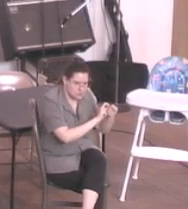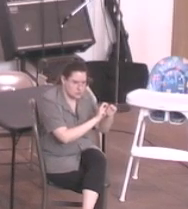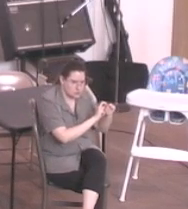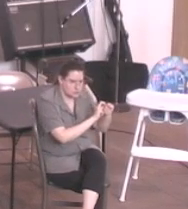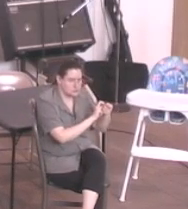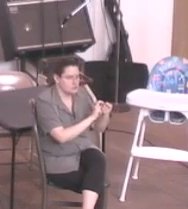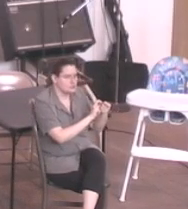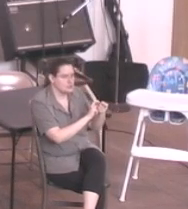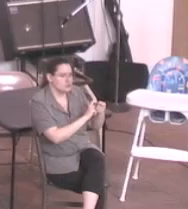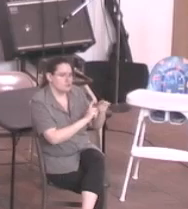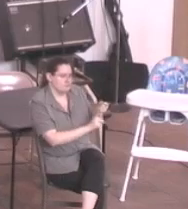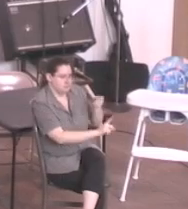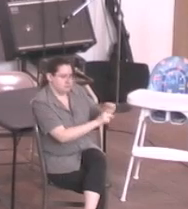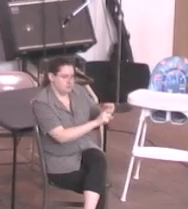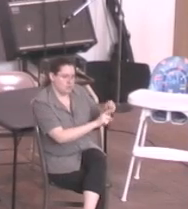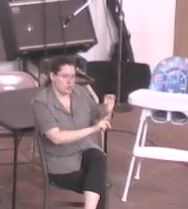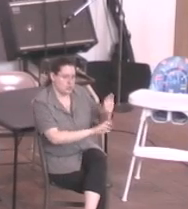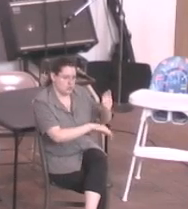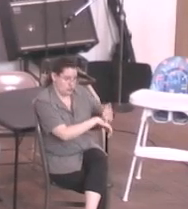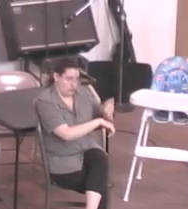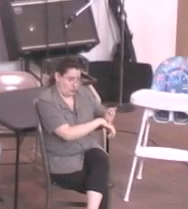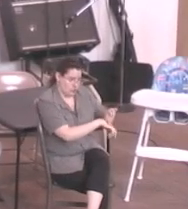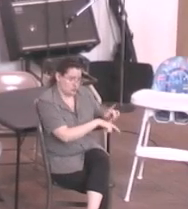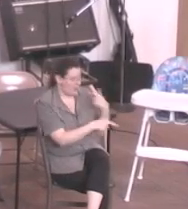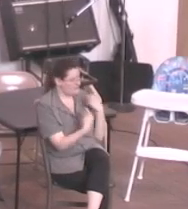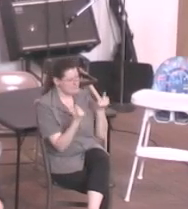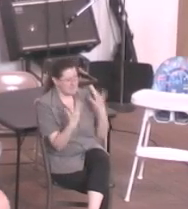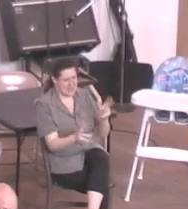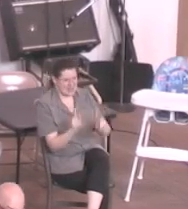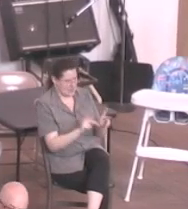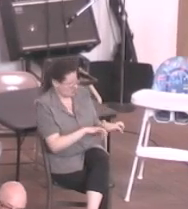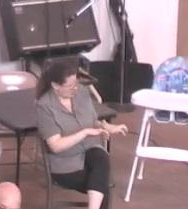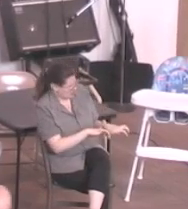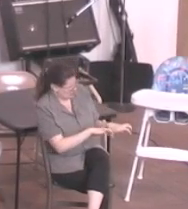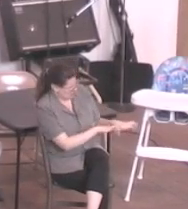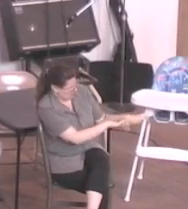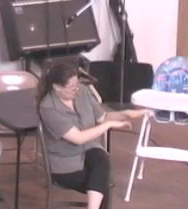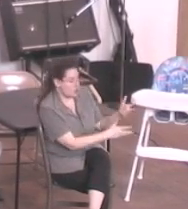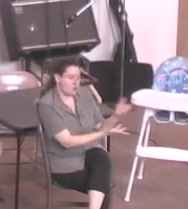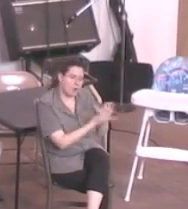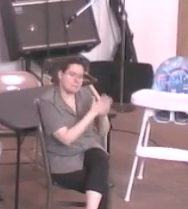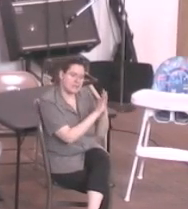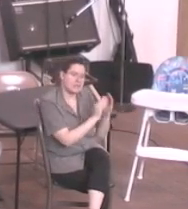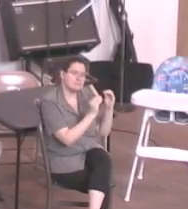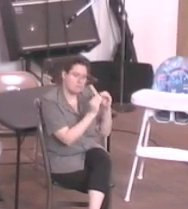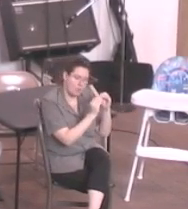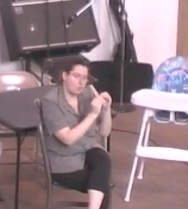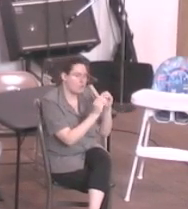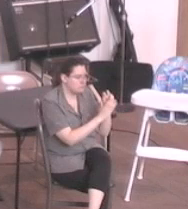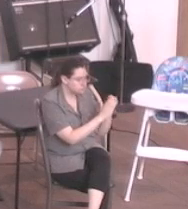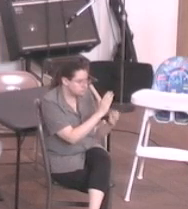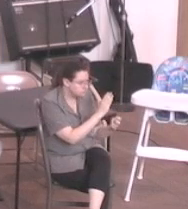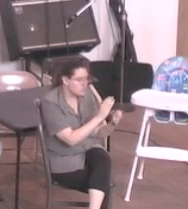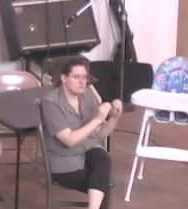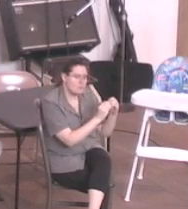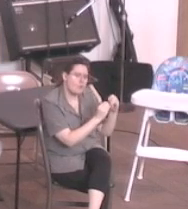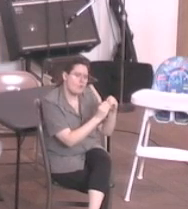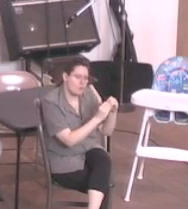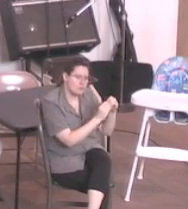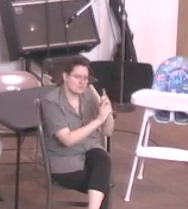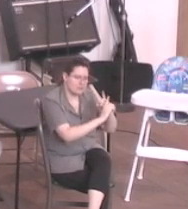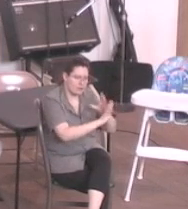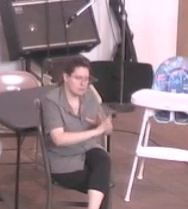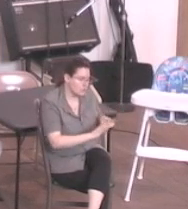discipleship. Because he said, man, we got a lot of people, but they're about that deep in the Lord.